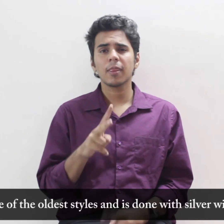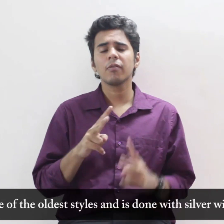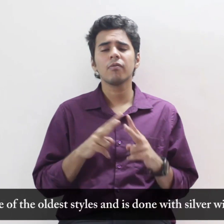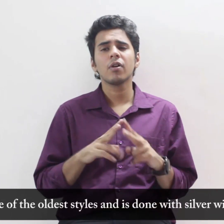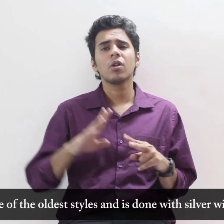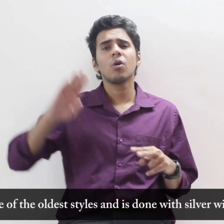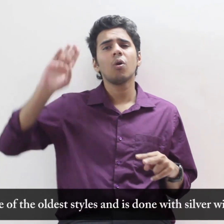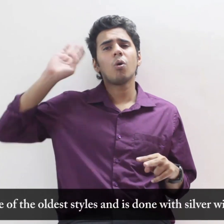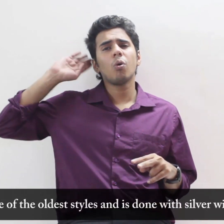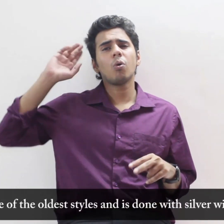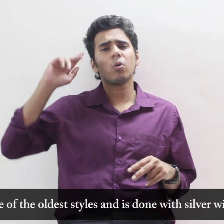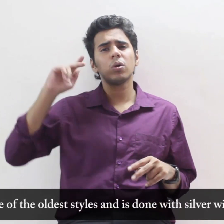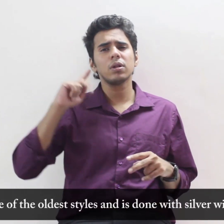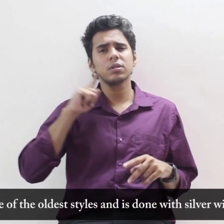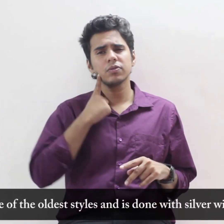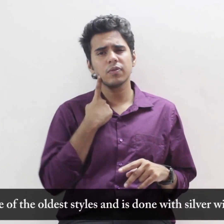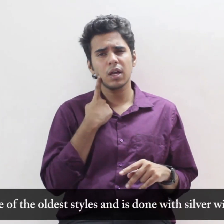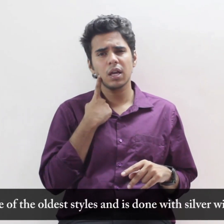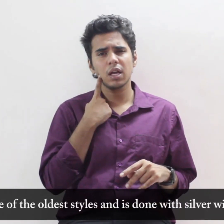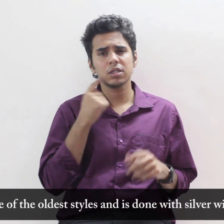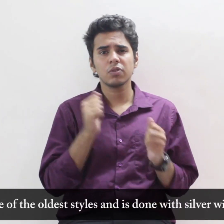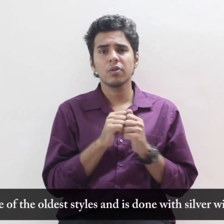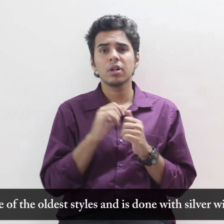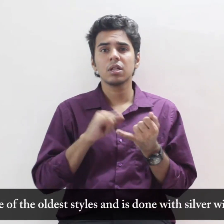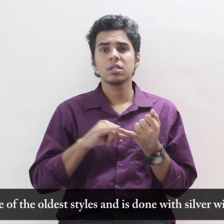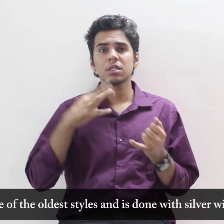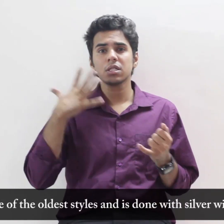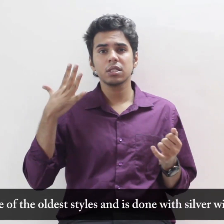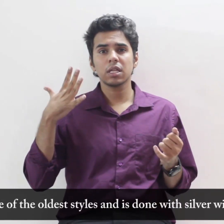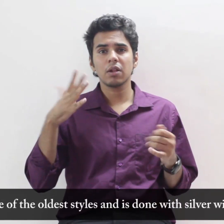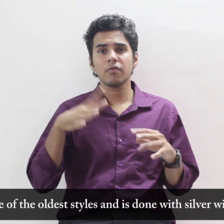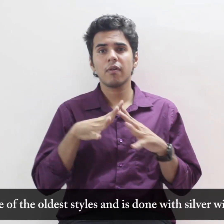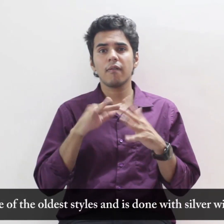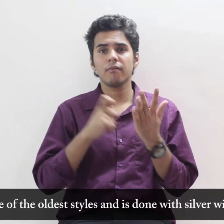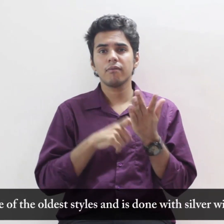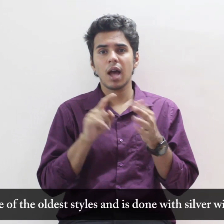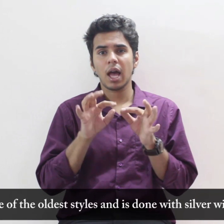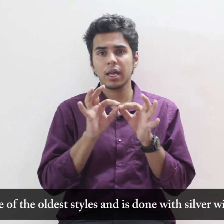This is one of the oldest styles and is done with silver wire or badla.